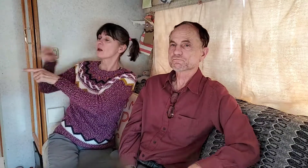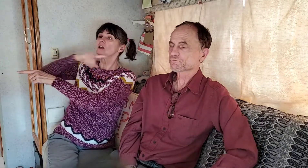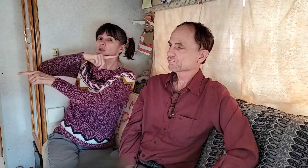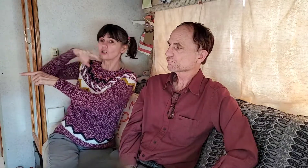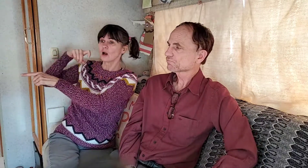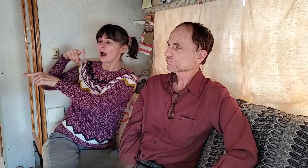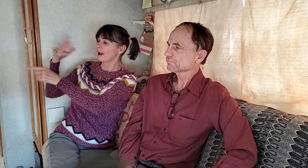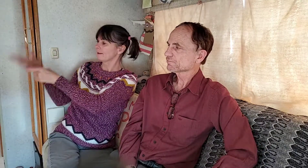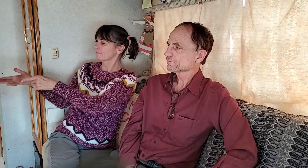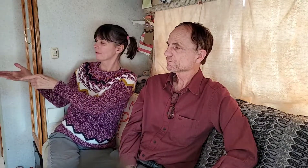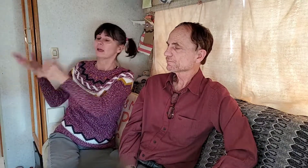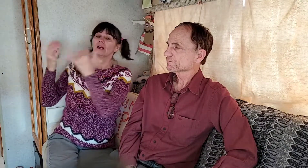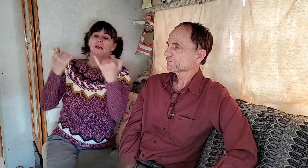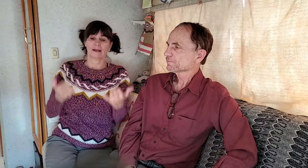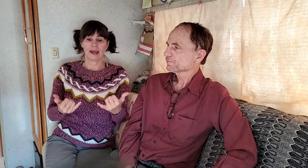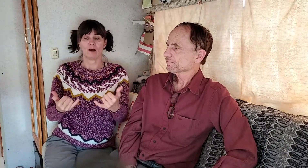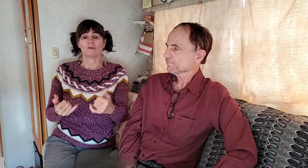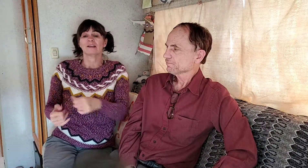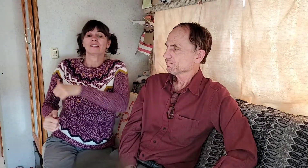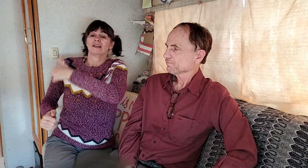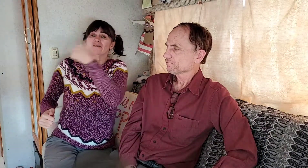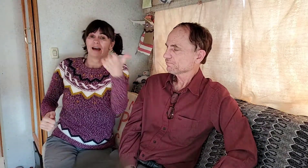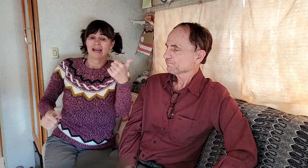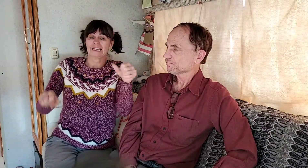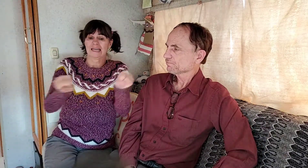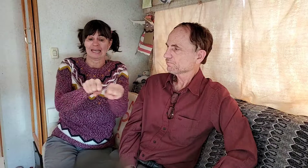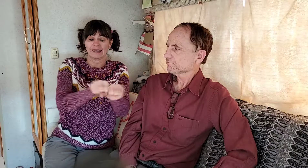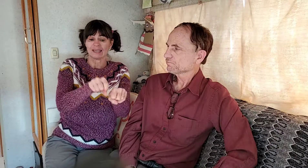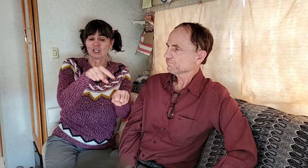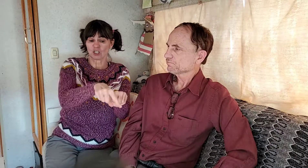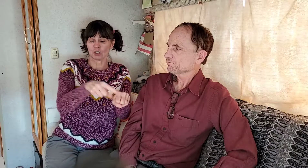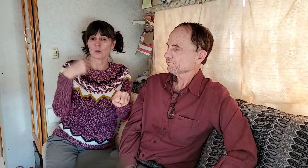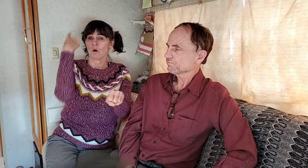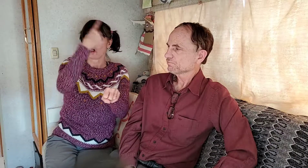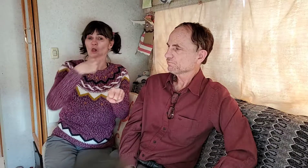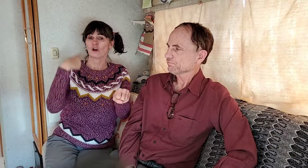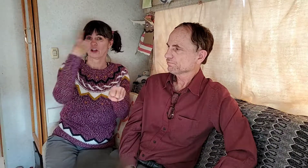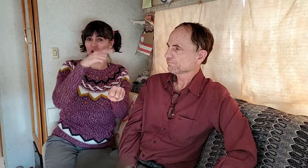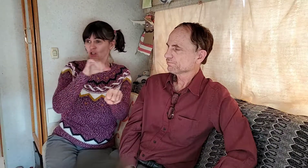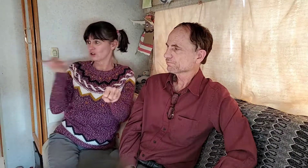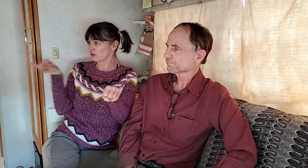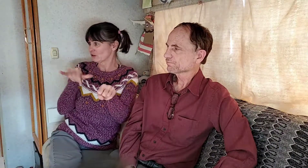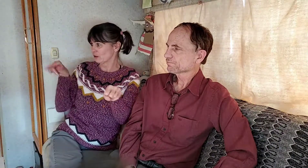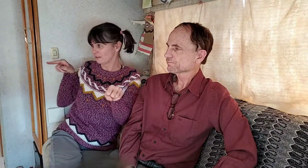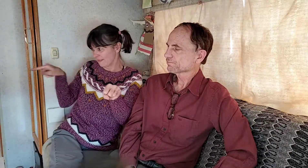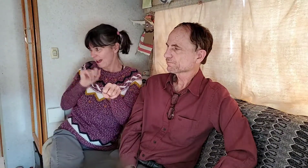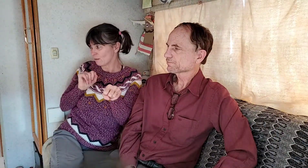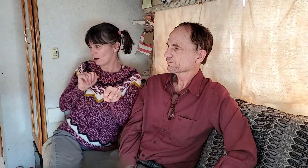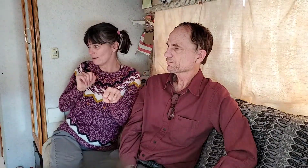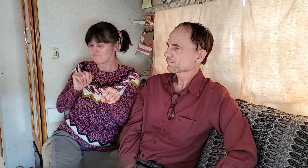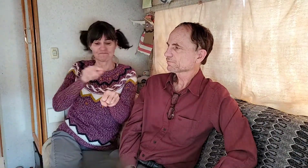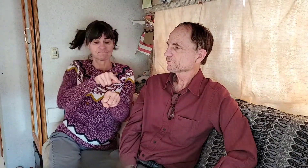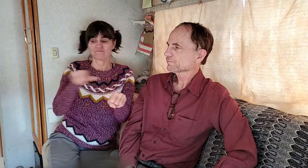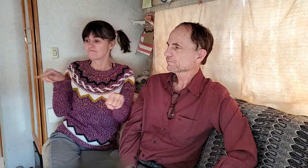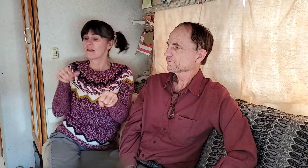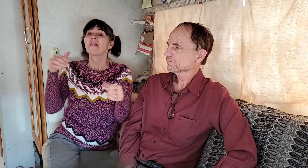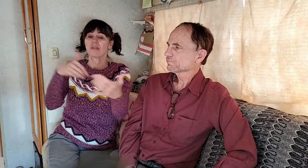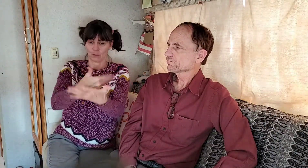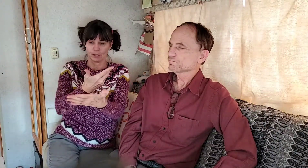to dry. Now, if I can get this shoe looking just as good as that one, they'll be as